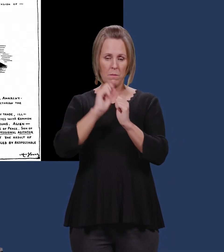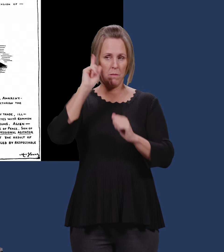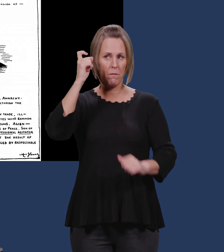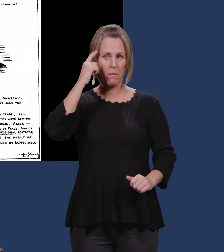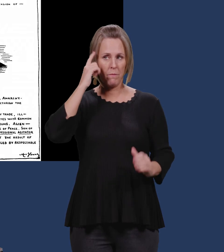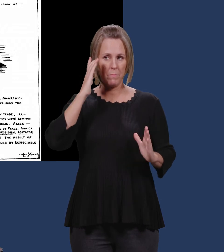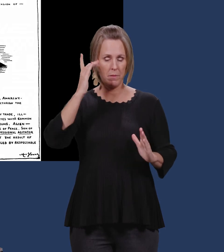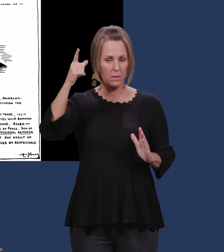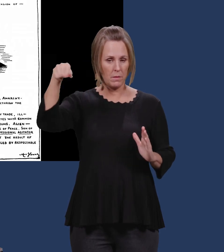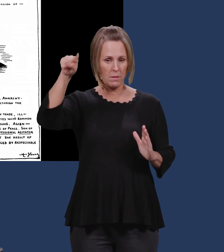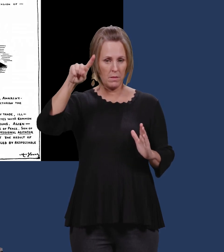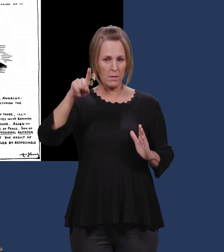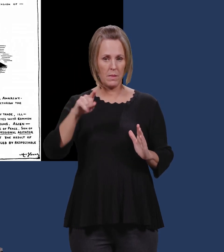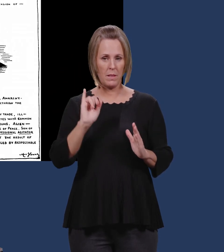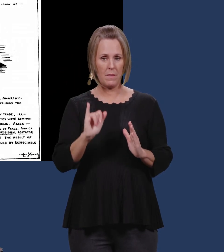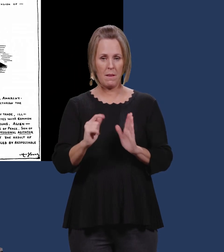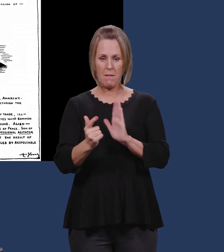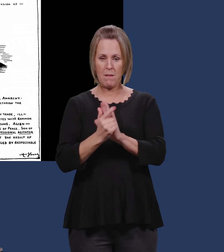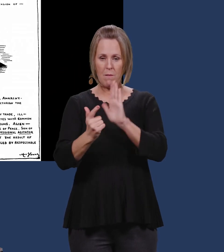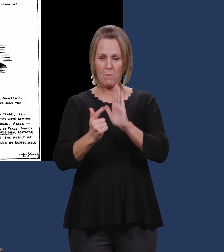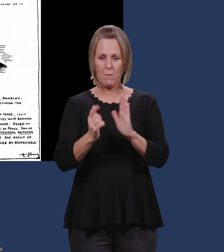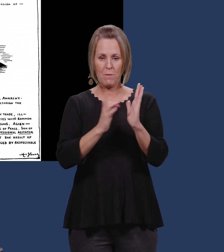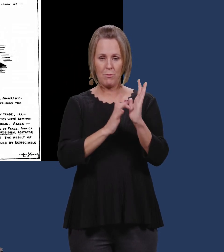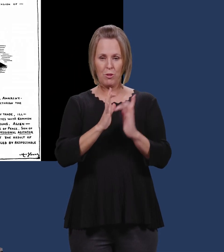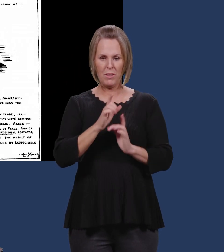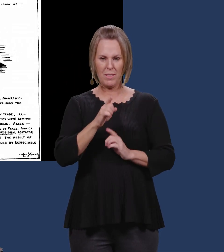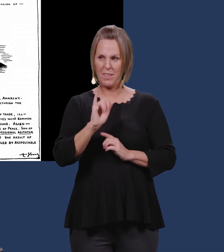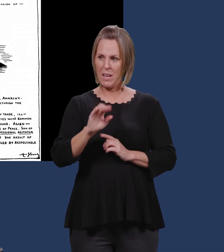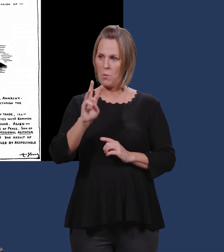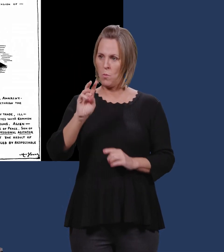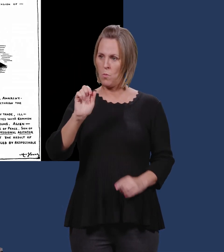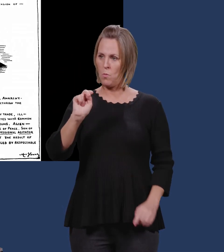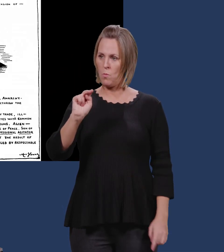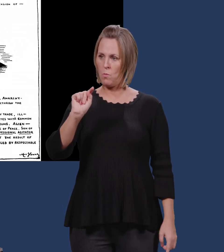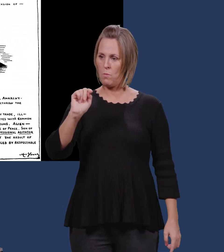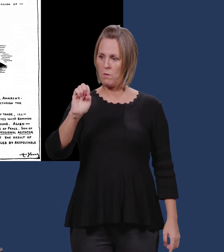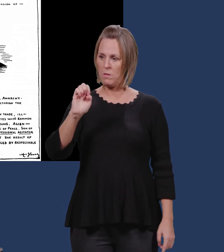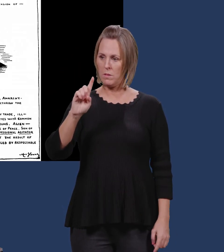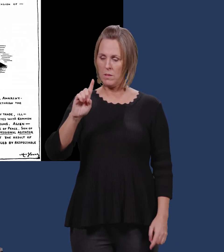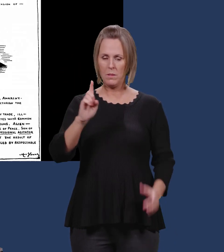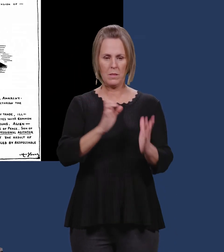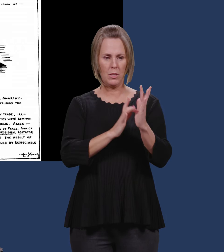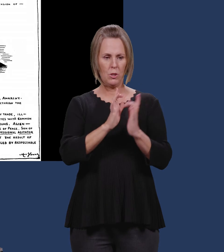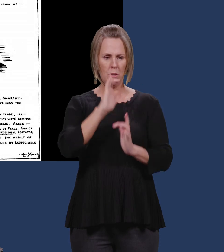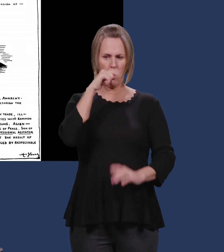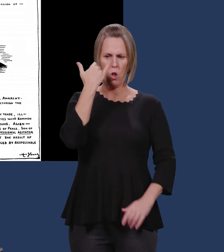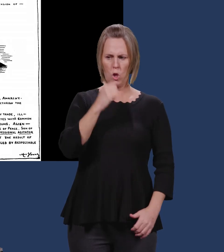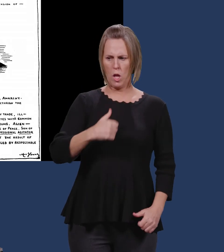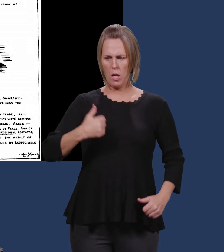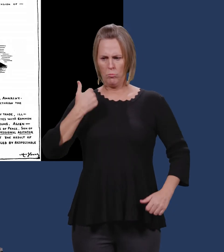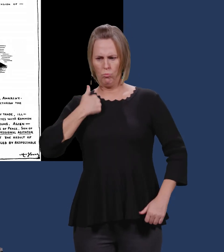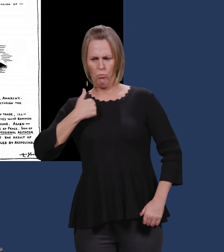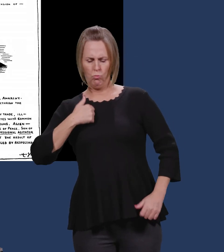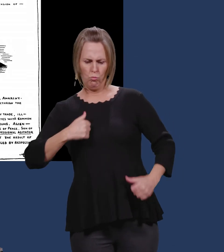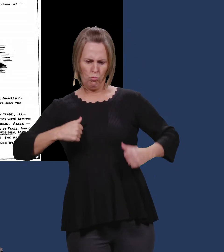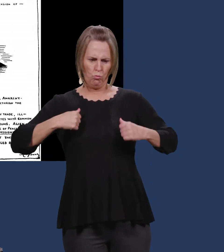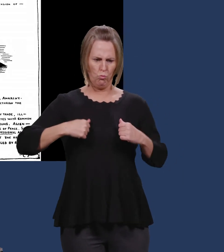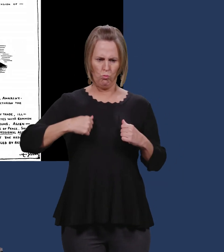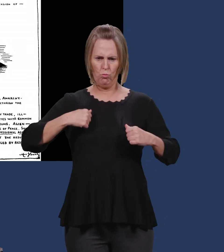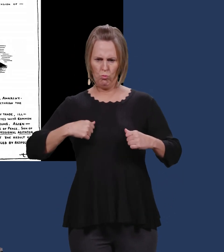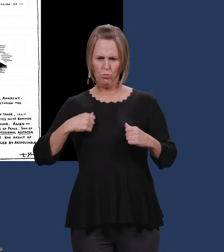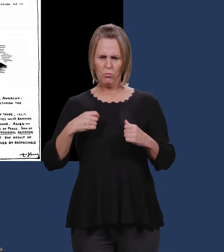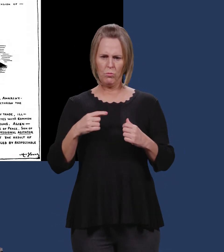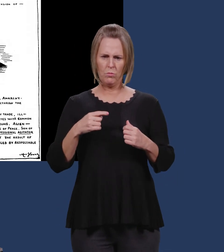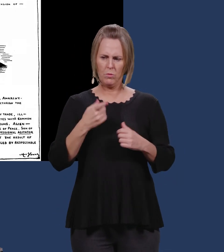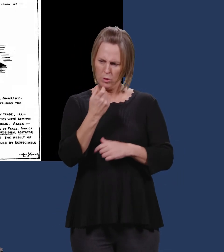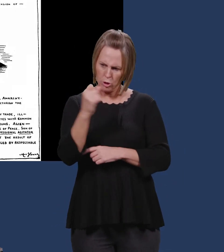outlaw Jesus. This is a wanted poster where Jesus looks like the tough guy, the rebel. He's wanted, it says,